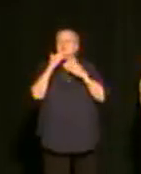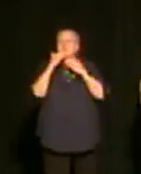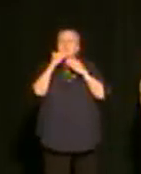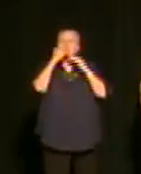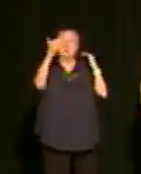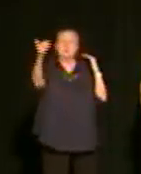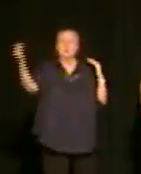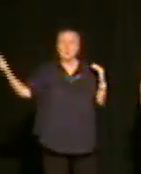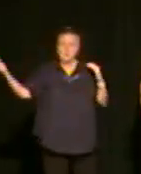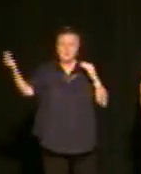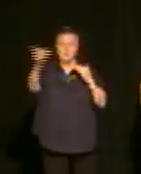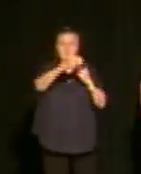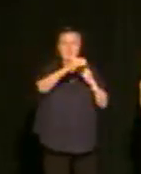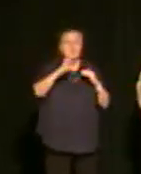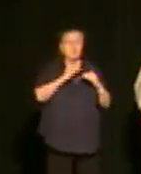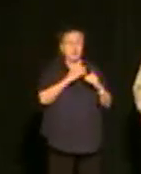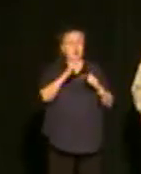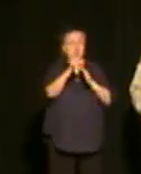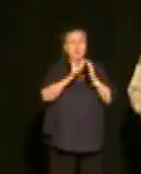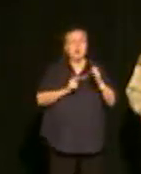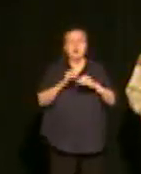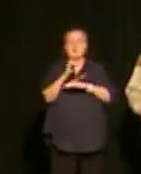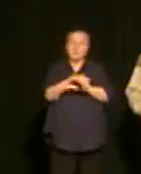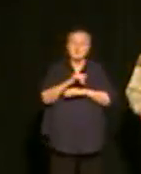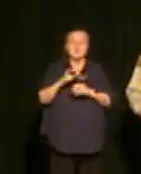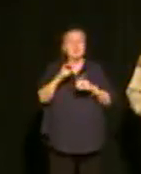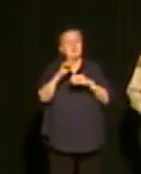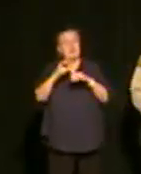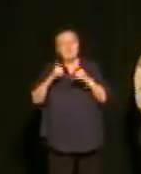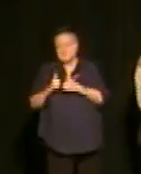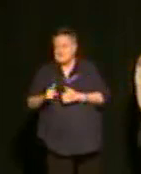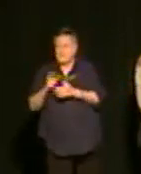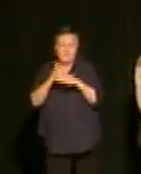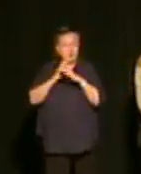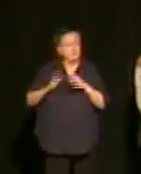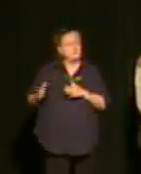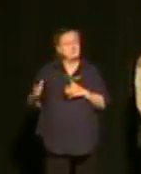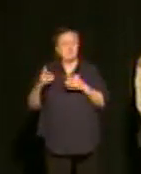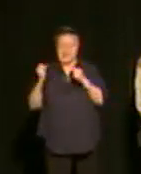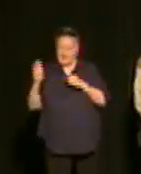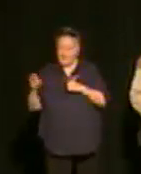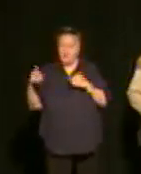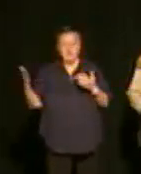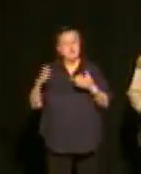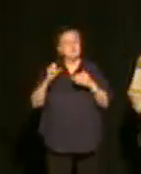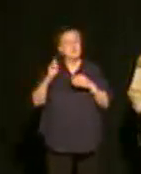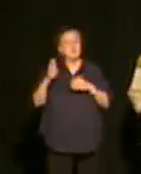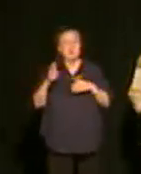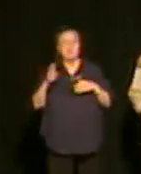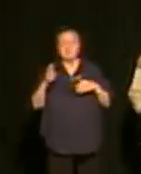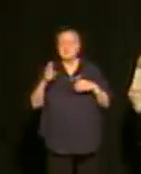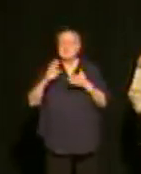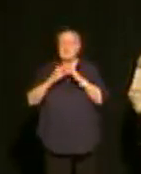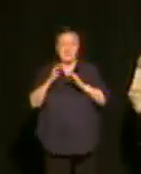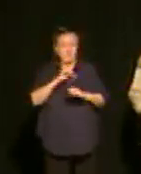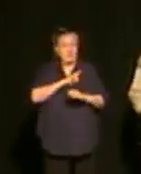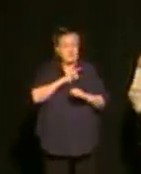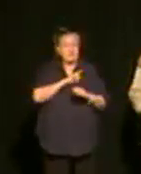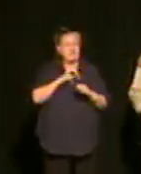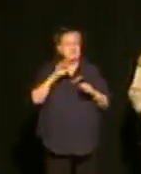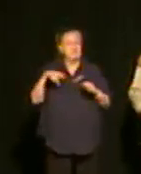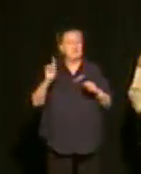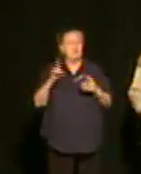you to our law enforcement agency partners, the ones in Santa Barbara that include the Santa Barbara City Police